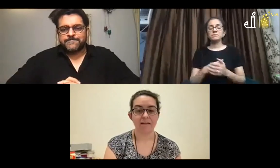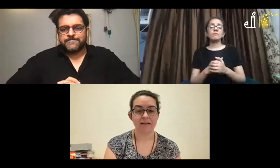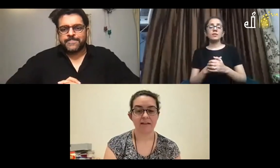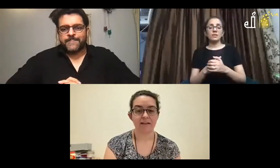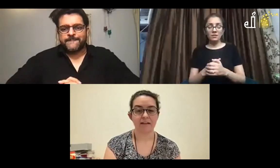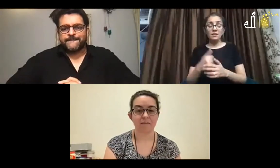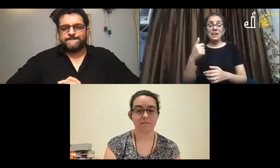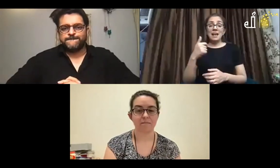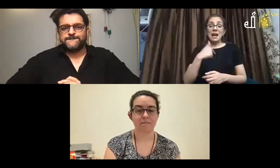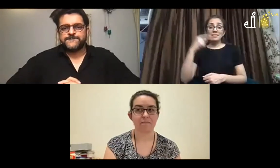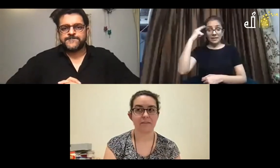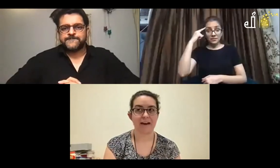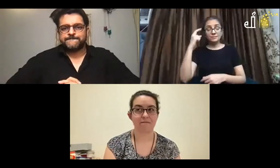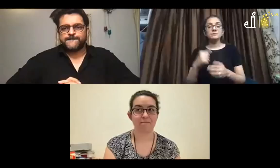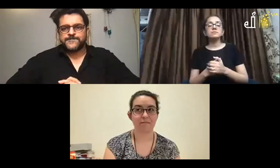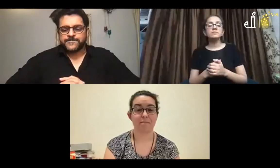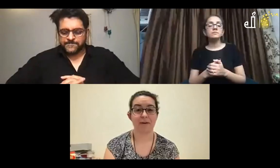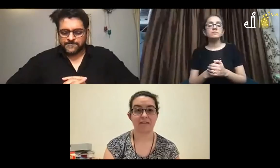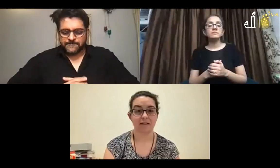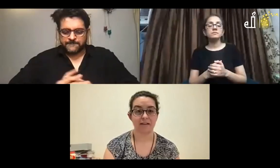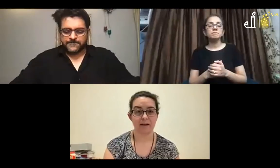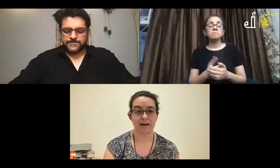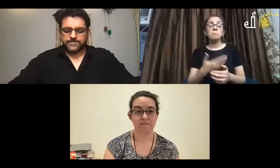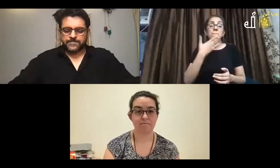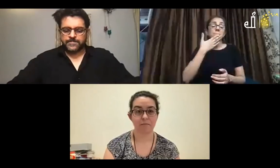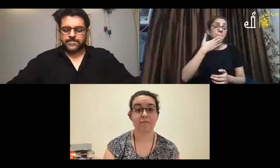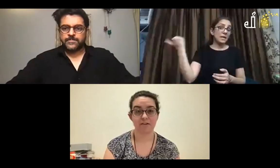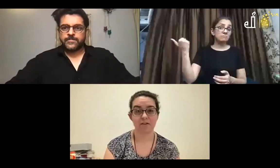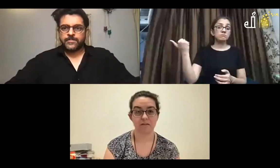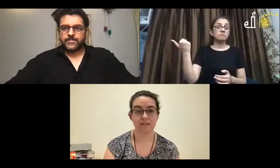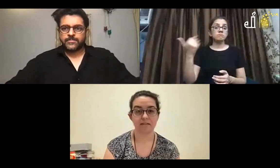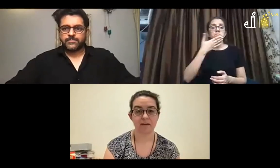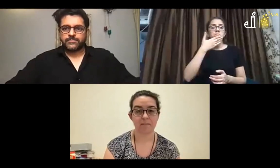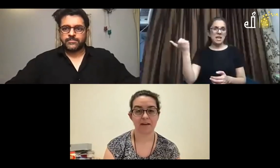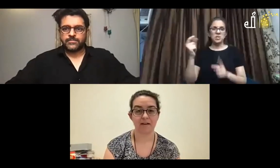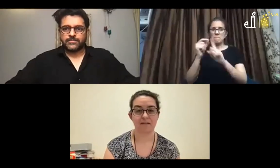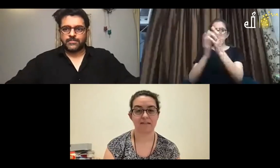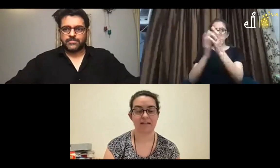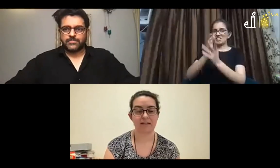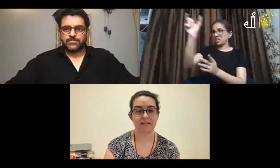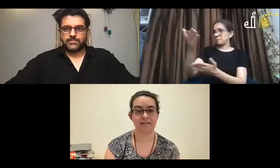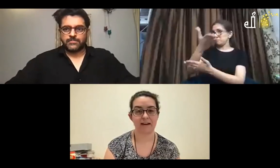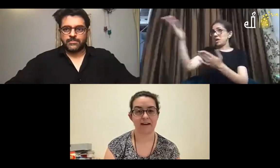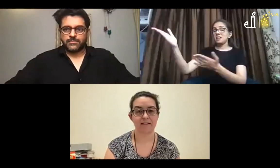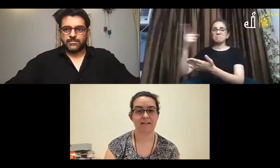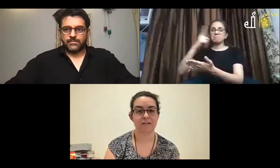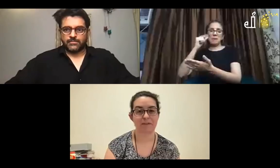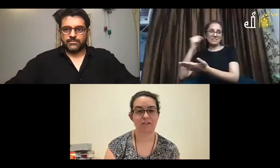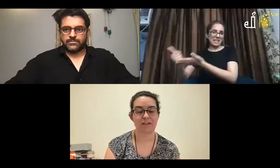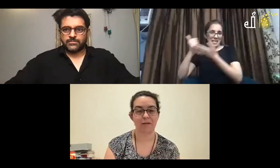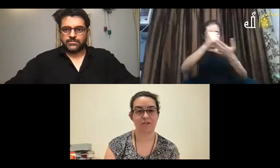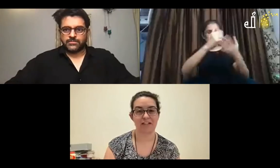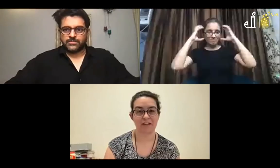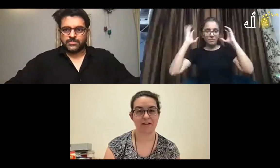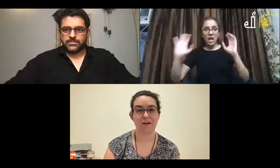So I think that the best thing that professionals can tell parents is that